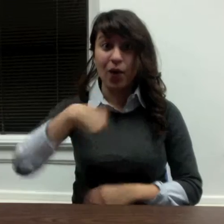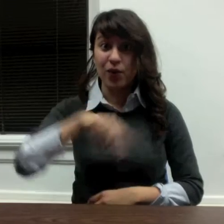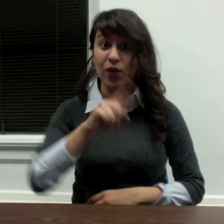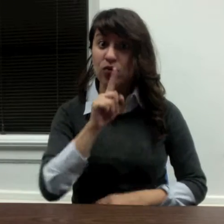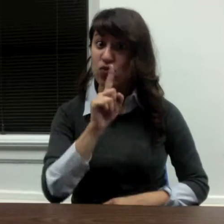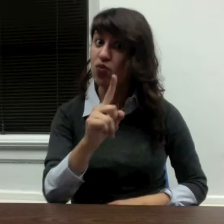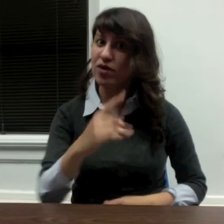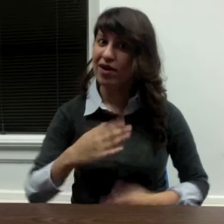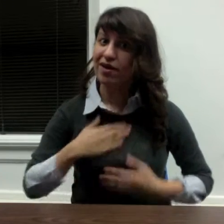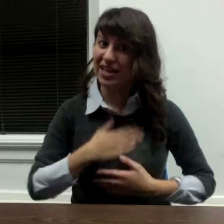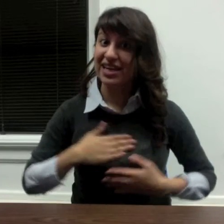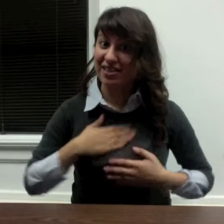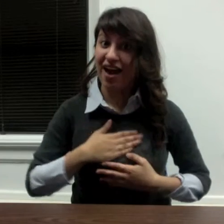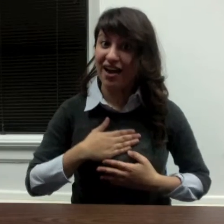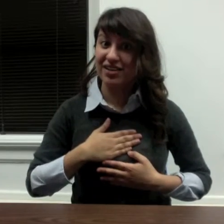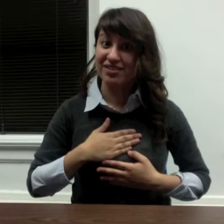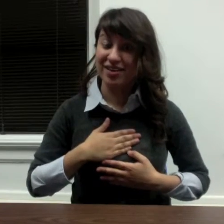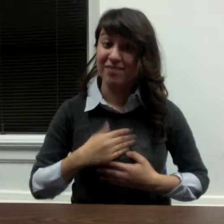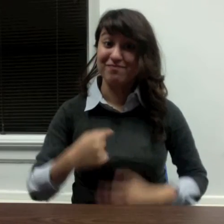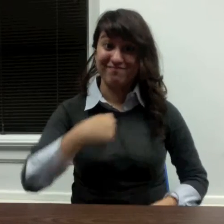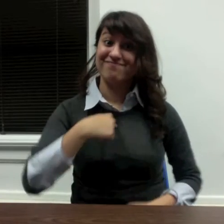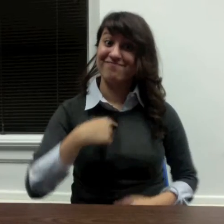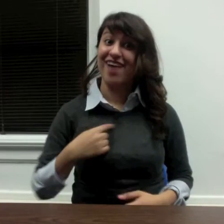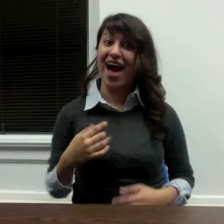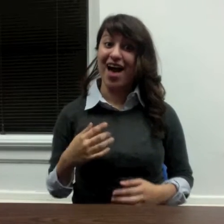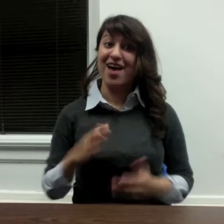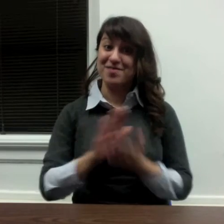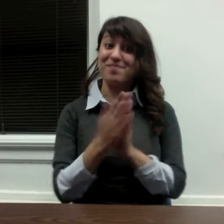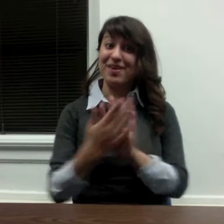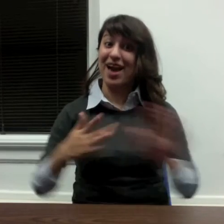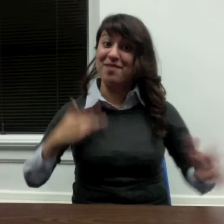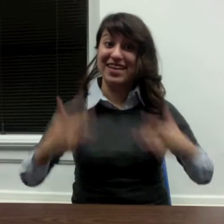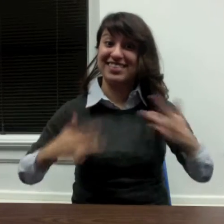again, I'm getting very excited about this because they're really interesting.